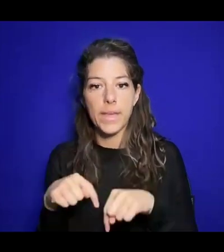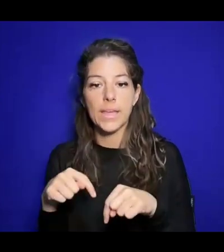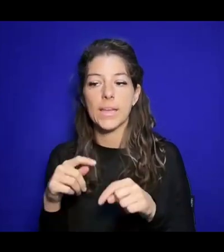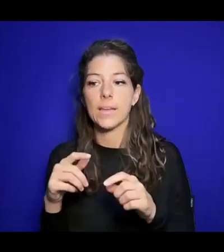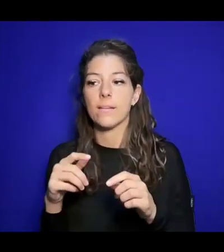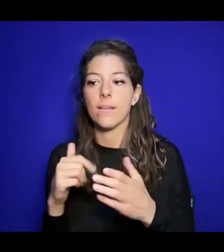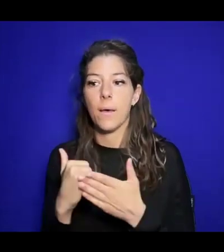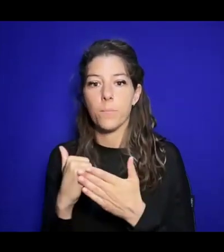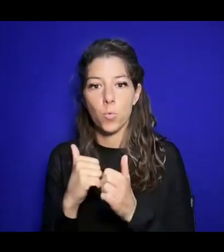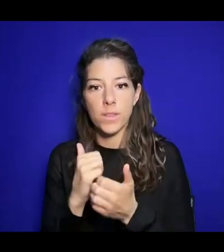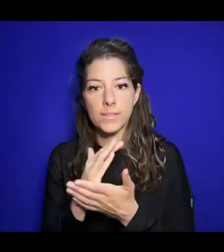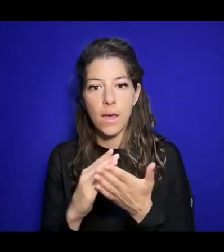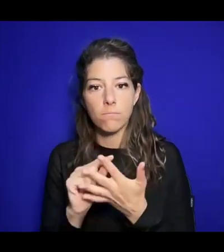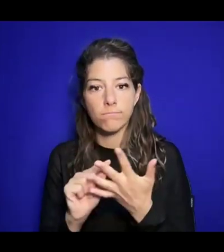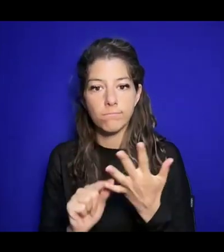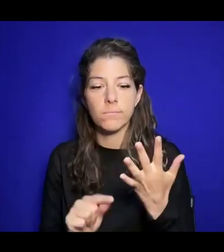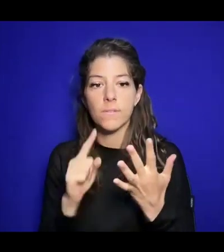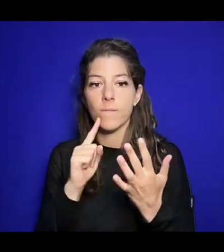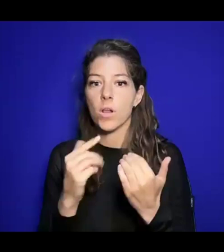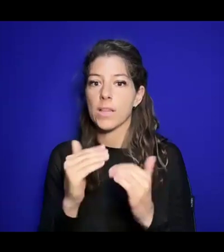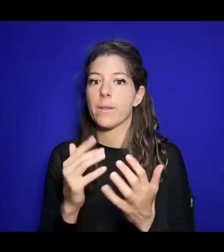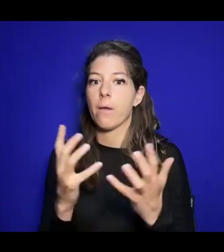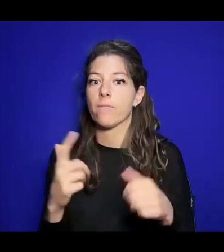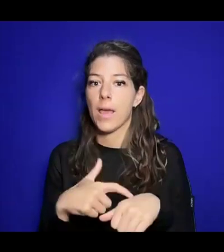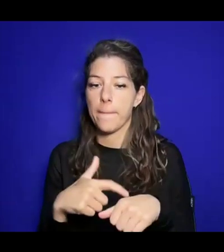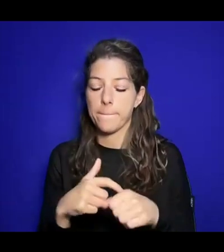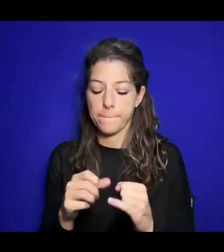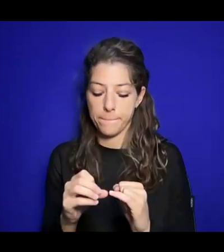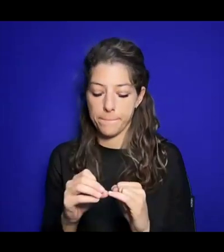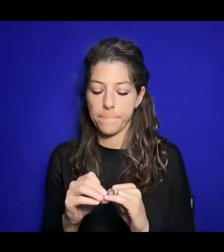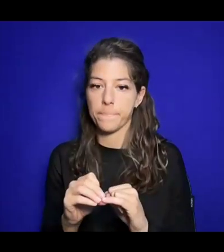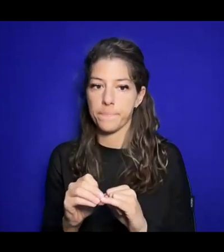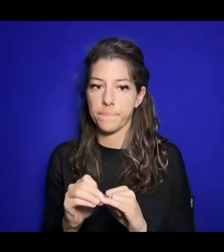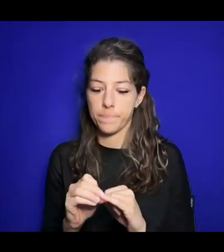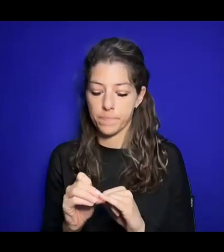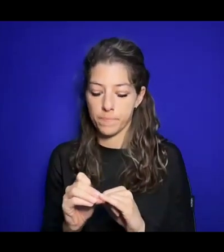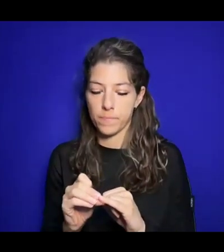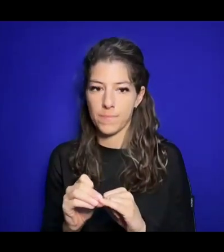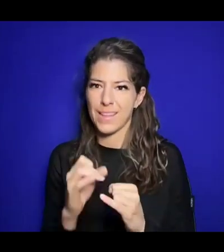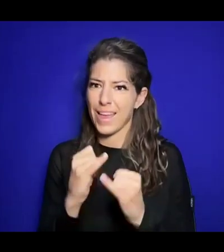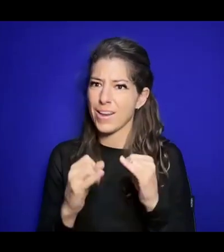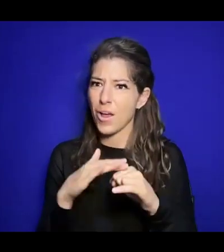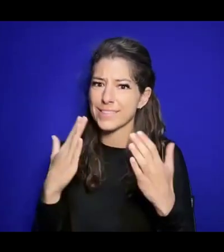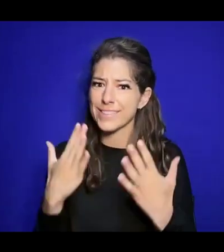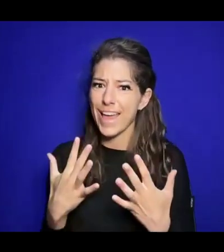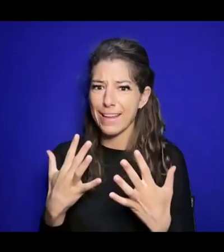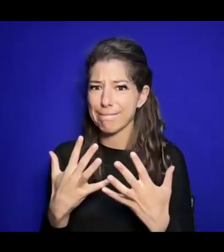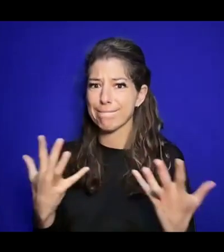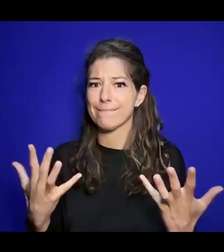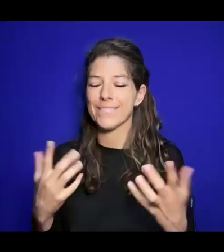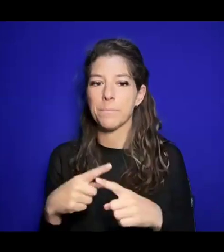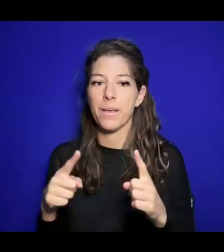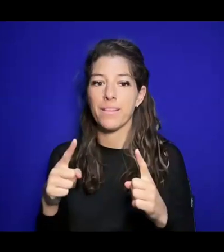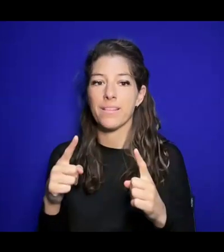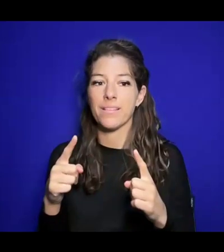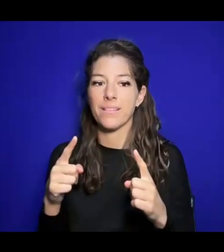can help with some of these things. It would be for a limited amount of time. That I hate to end on such a sad note, but that